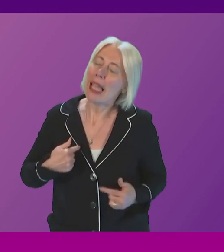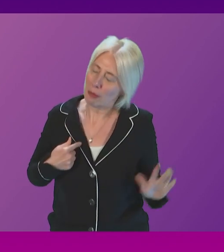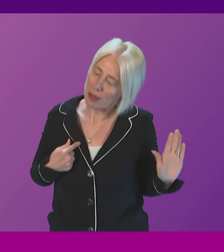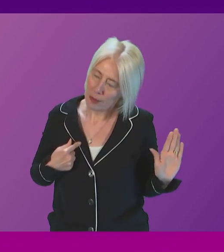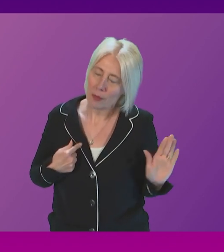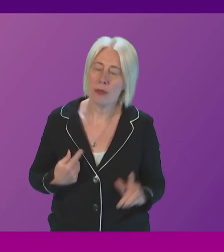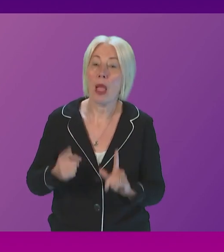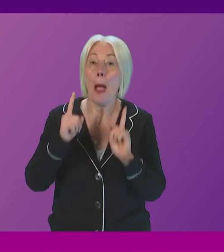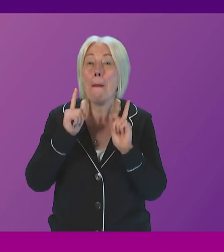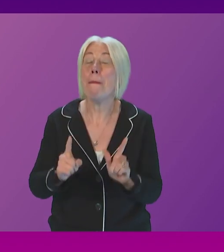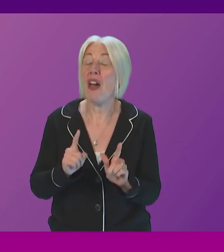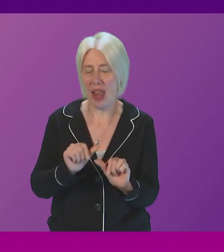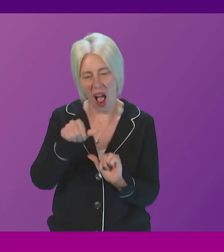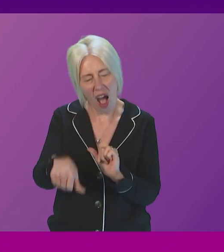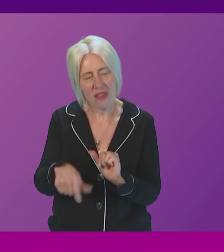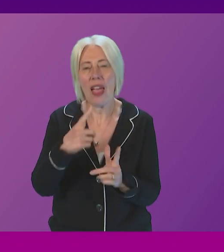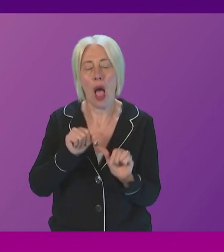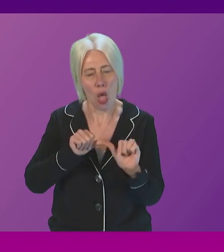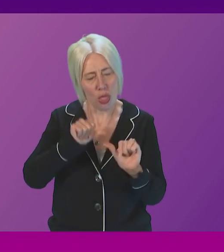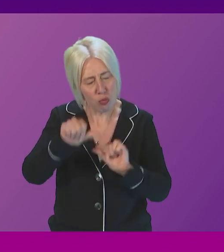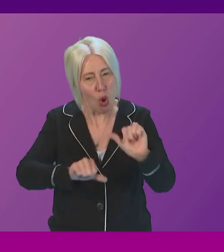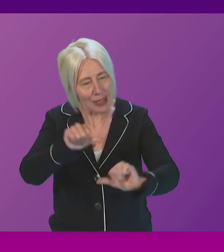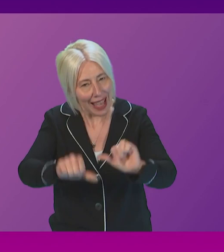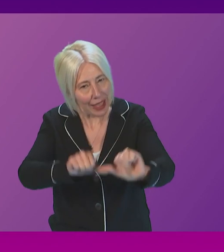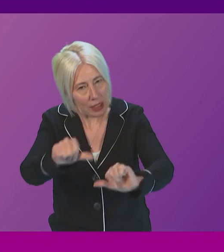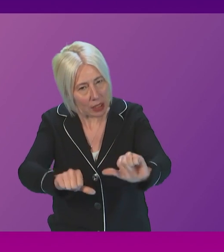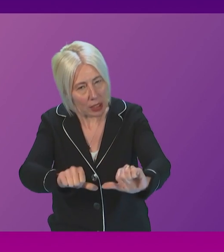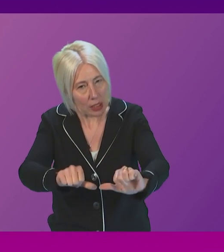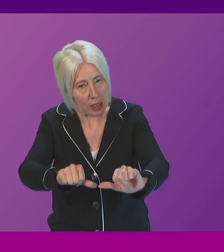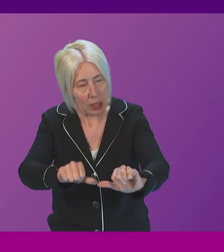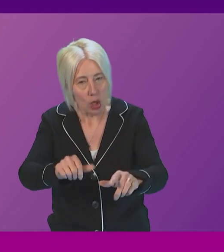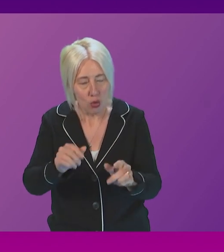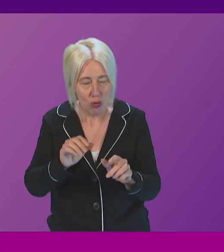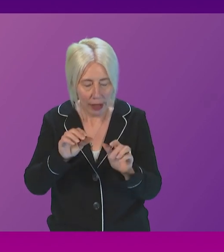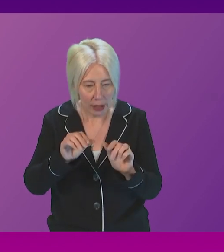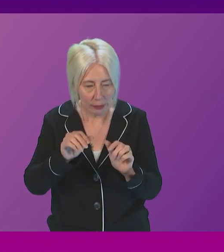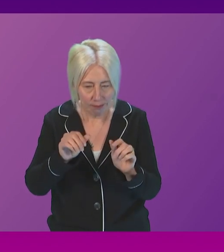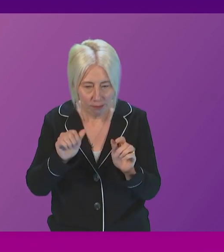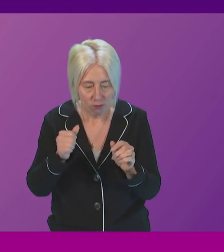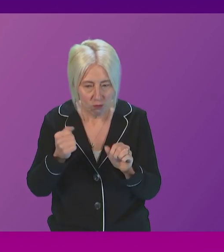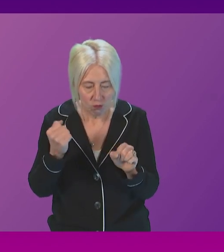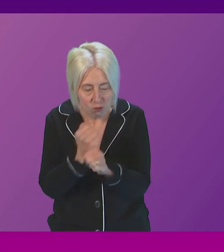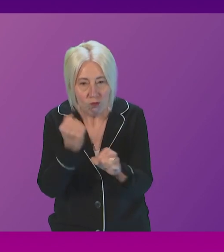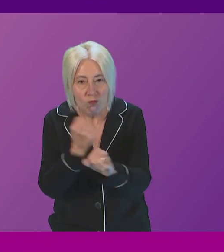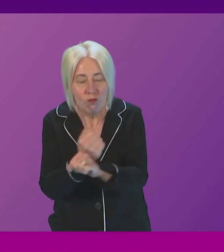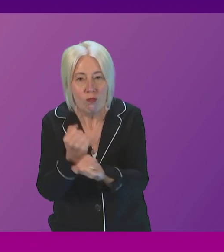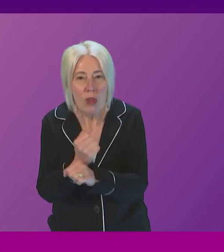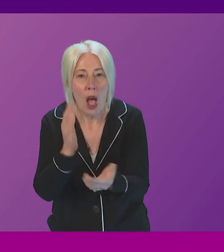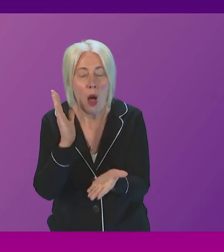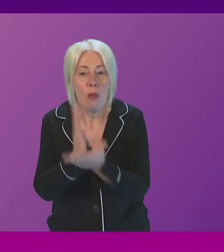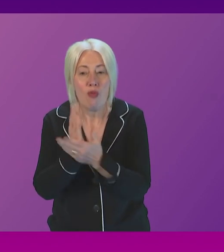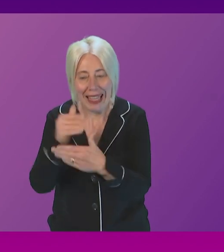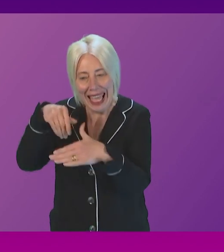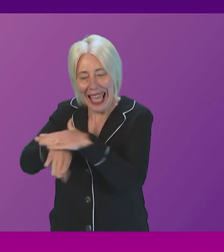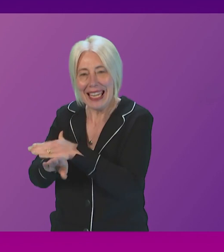And I think then what happened was the processes to rectify what happened were very internal to